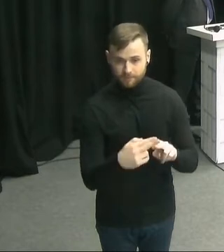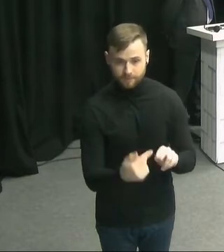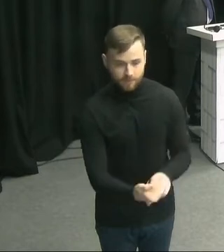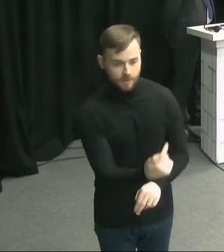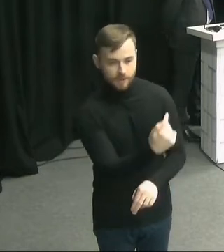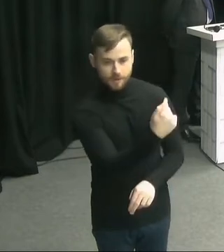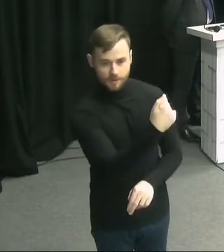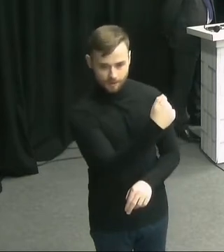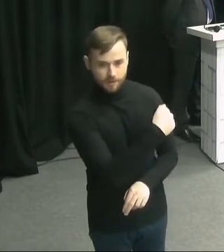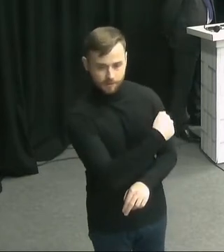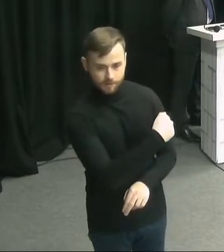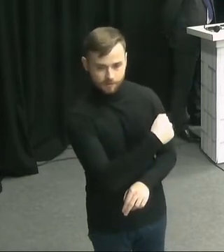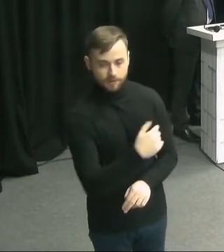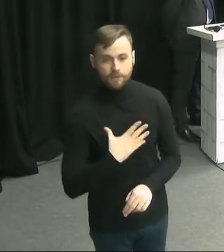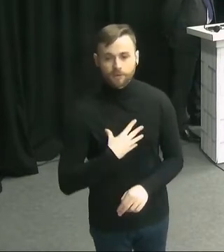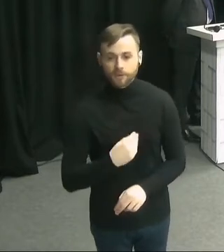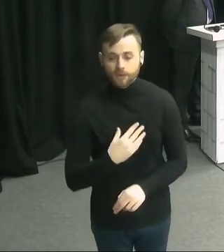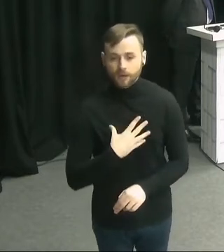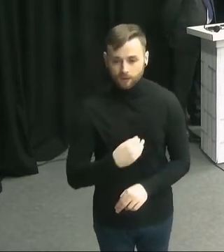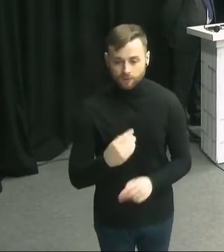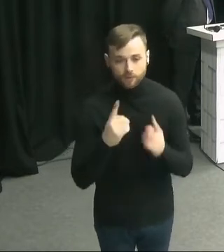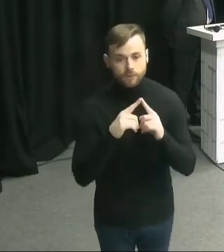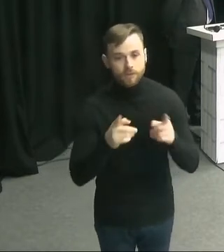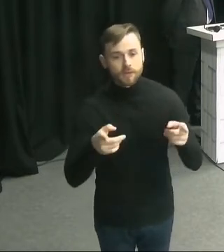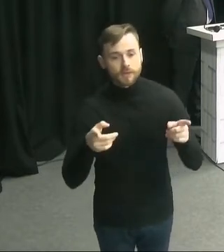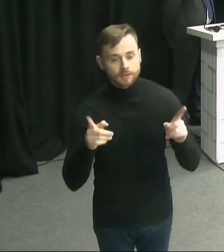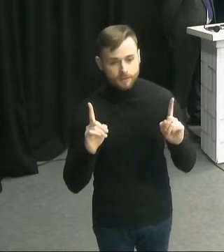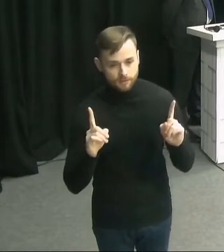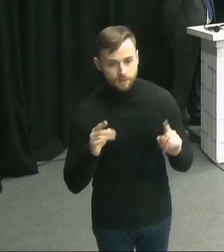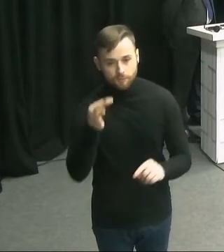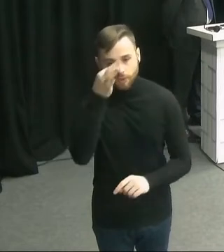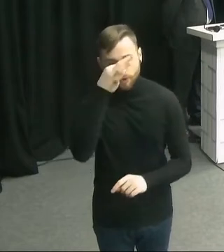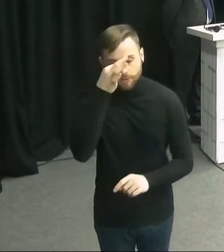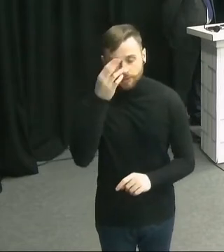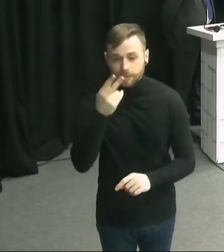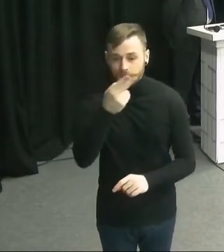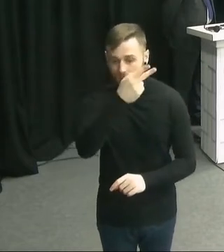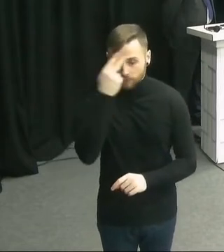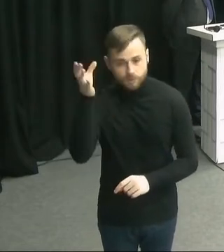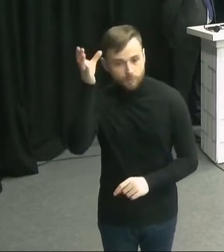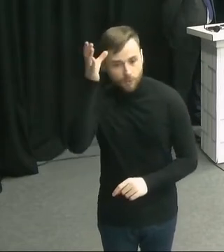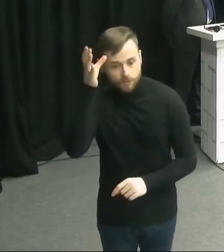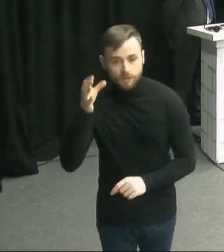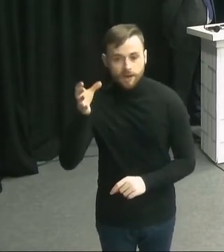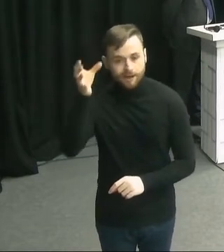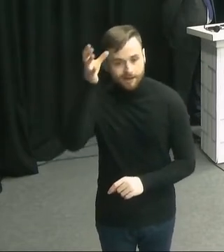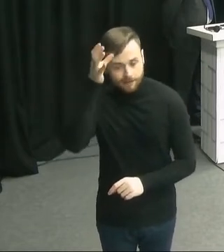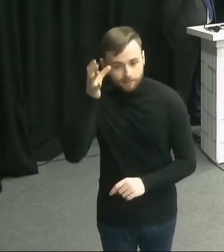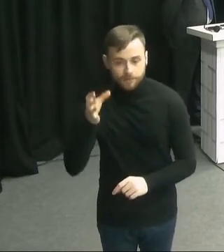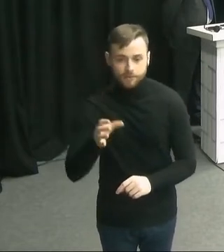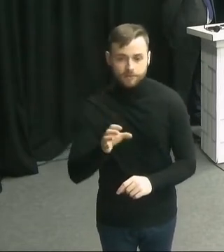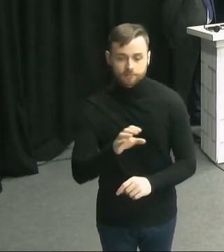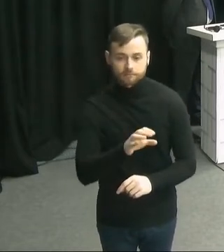in the furthest corner from me is the Vilnius University professor, the Lithuanian